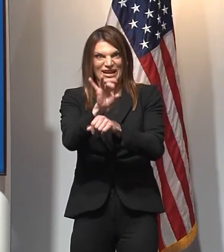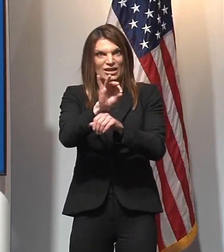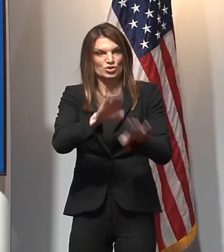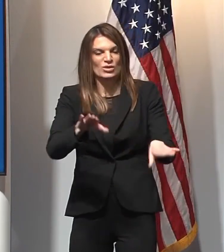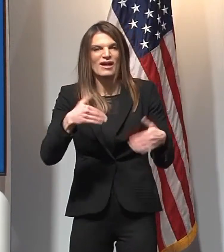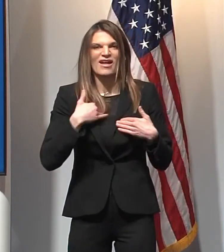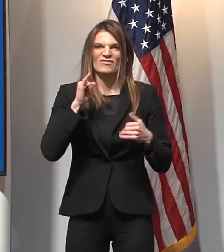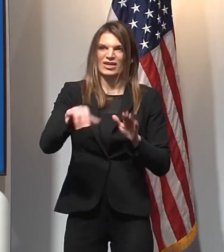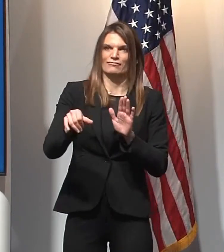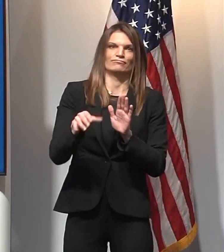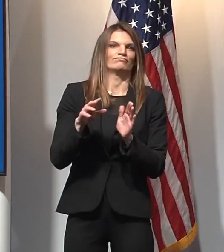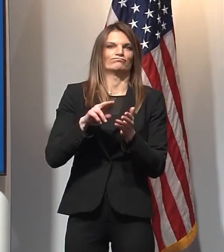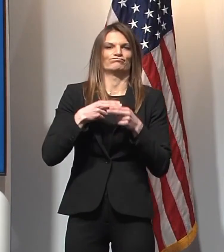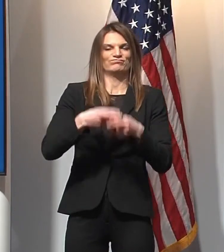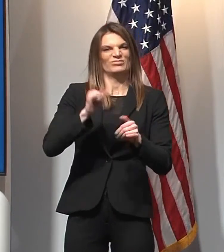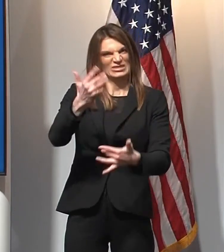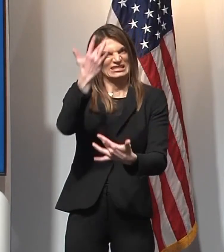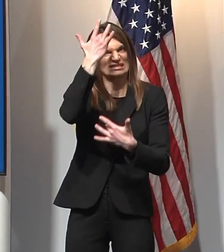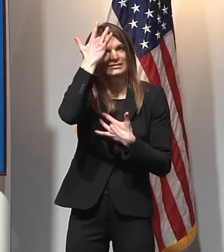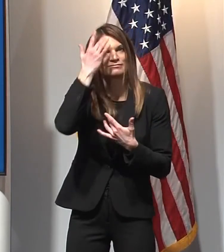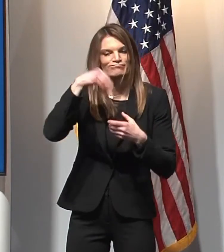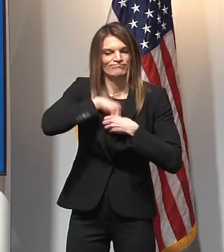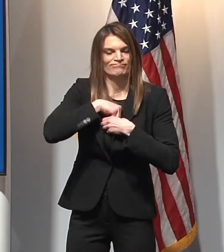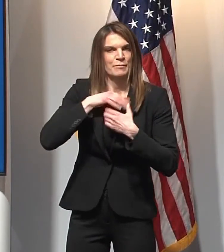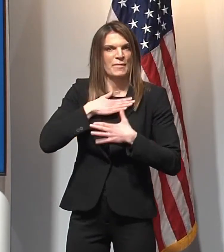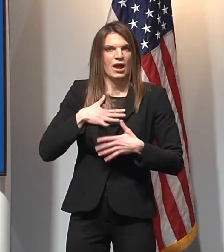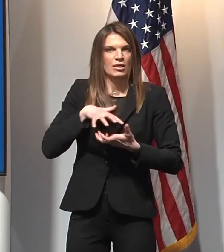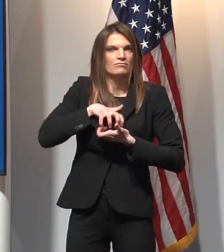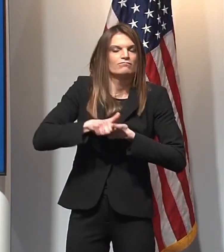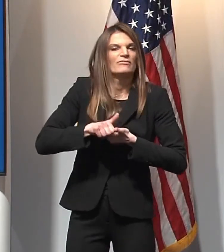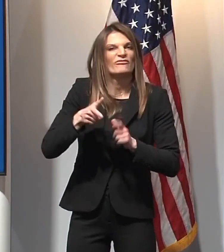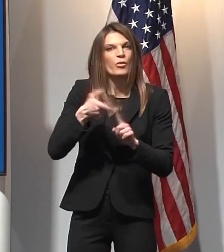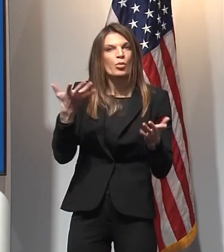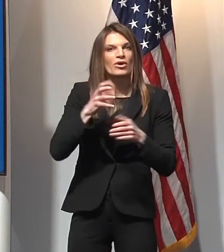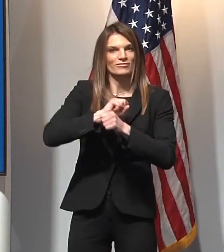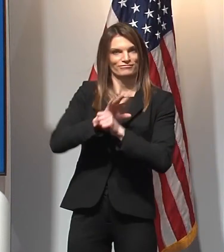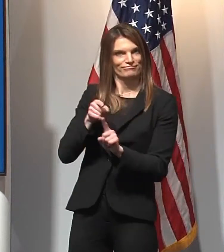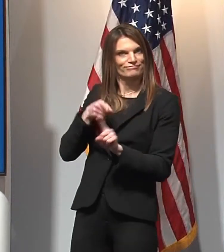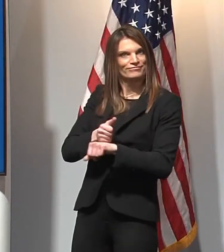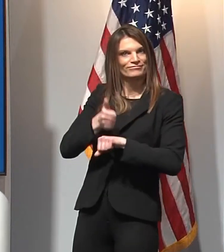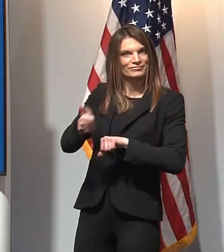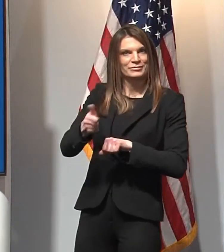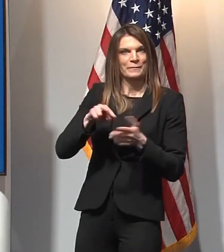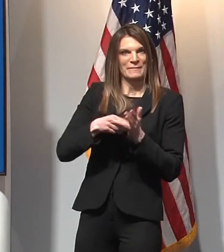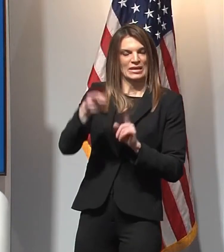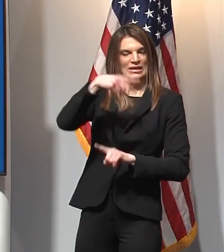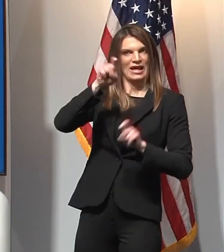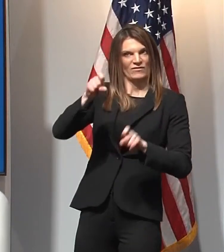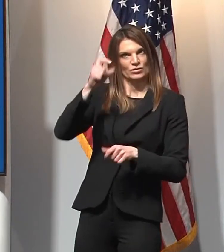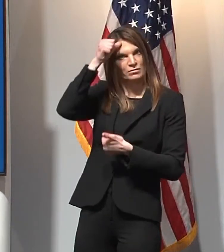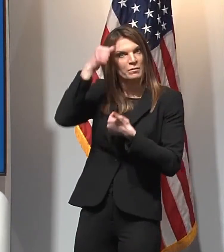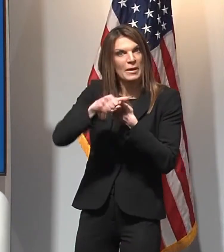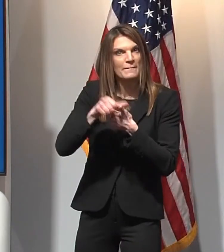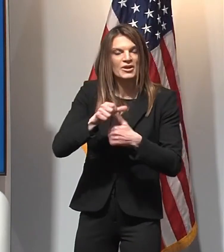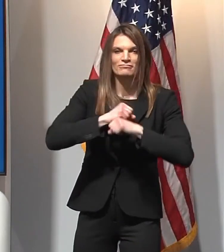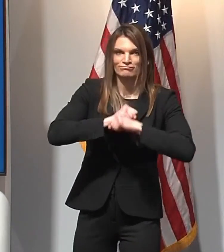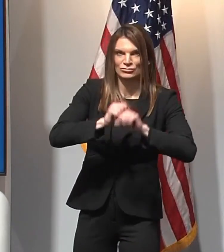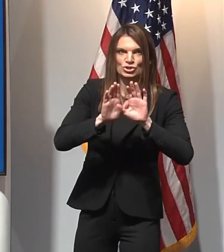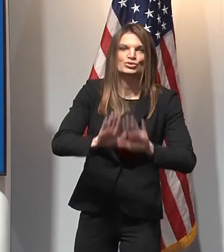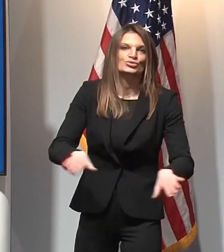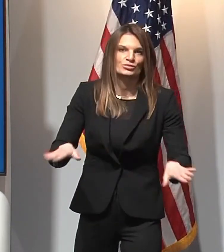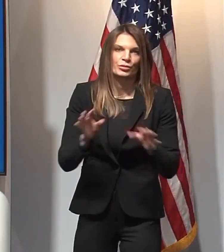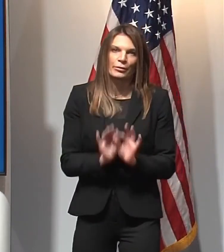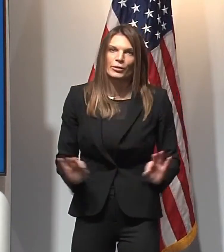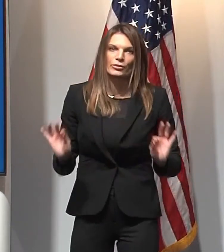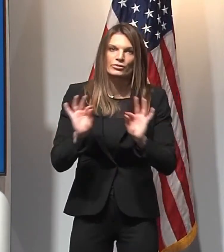This is a reminder that we still need to protect our children from this terrible virus, and protecting our children also protects